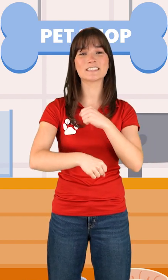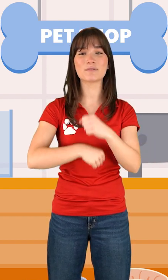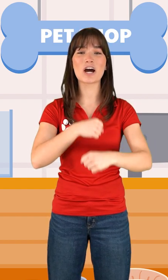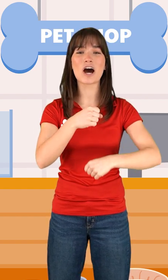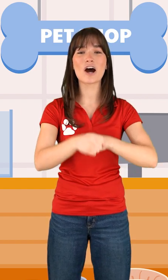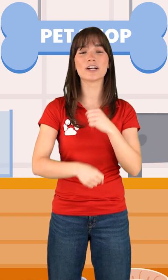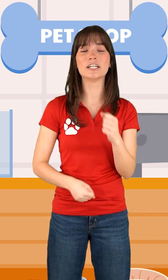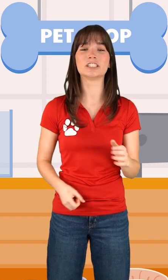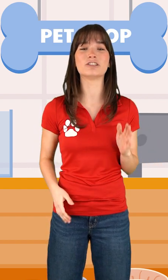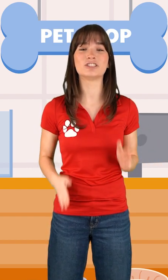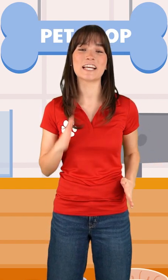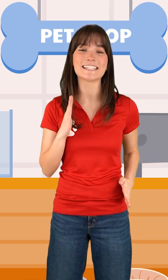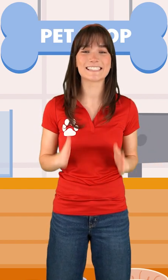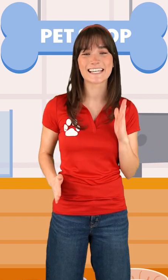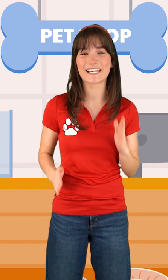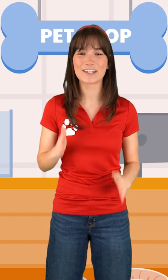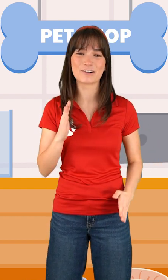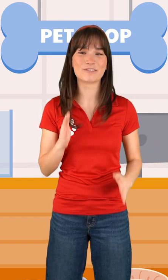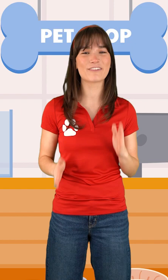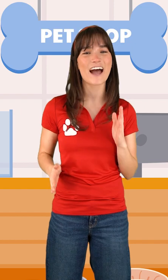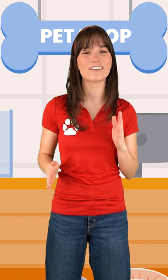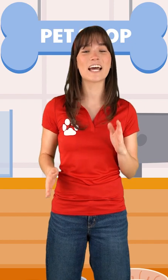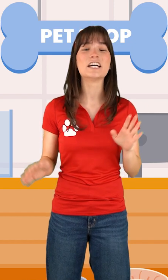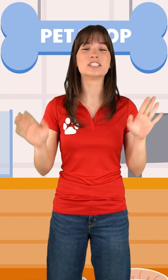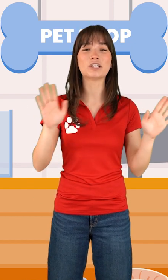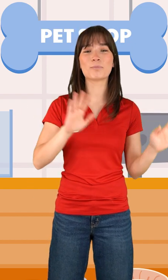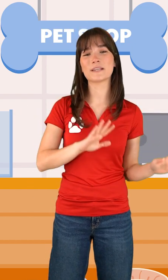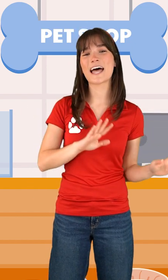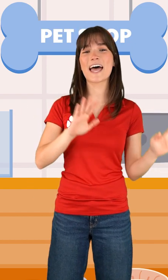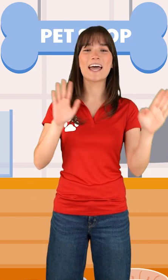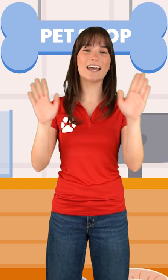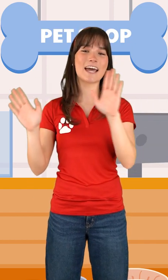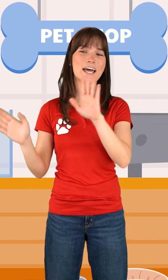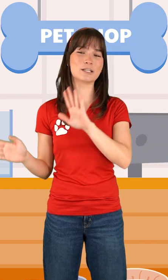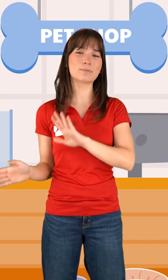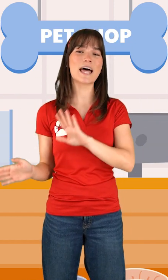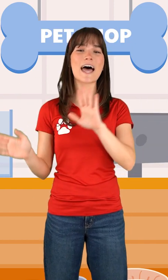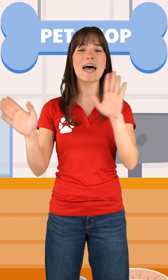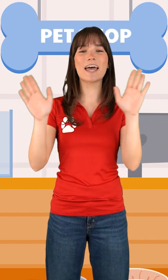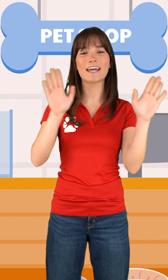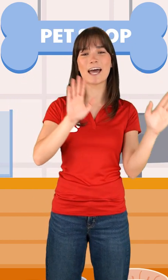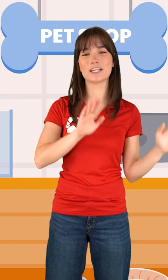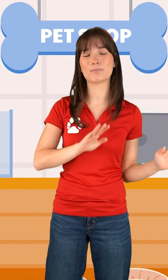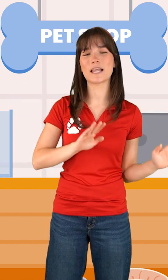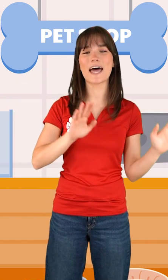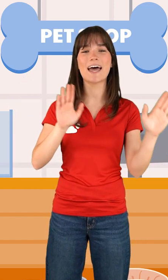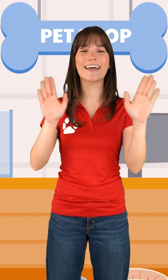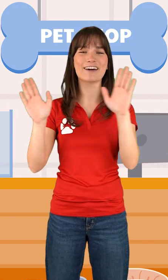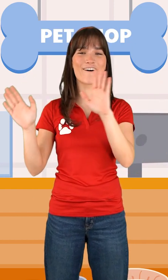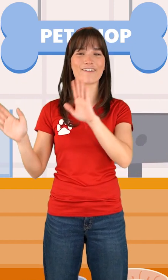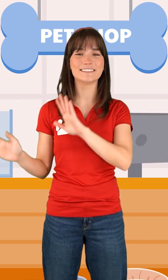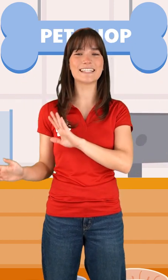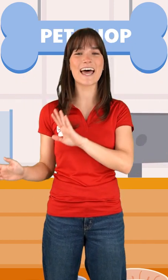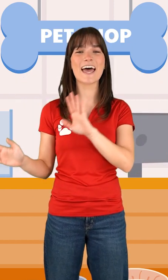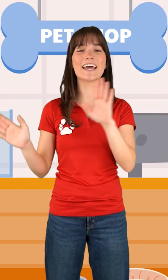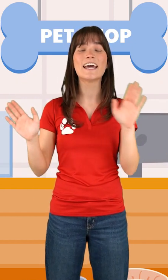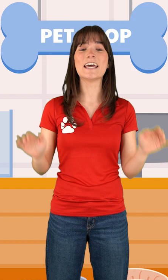some yarn, she'll chase it around. She'll play and play and play all day. If